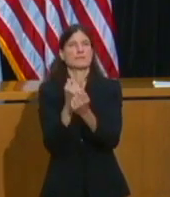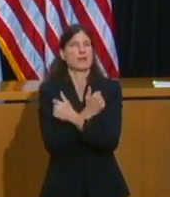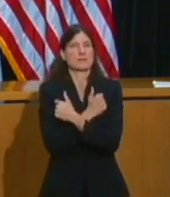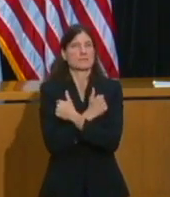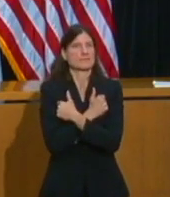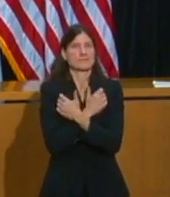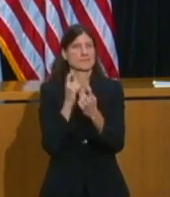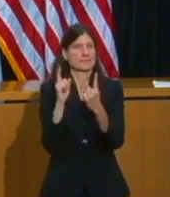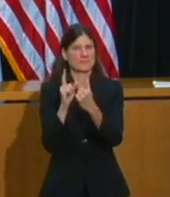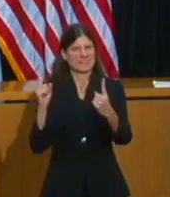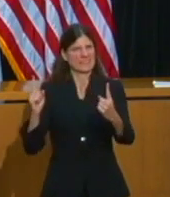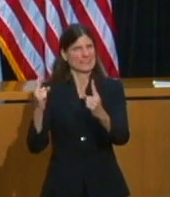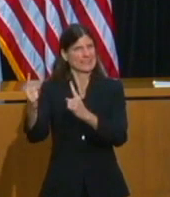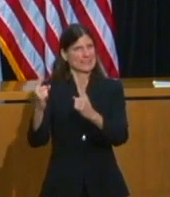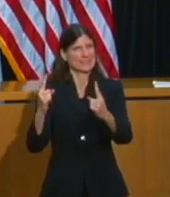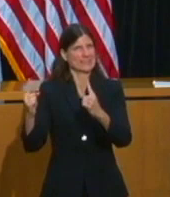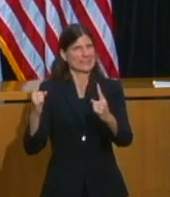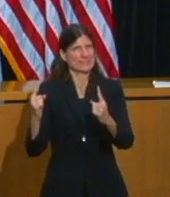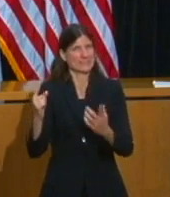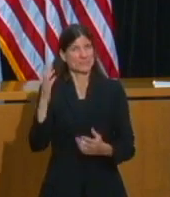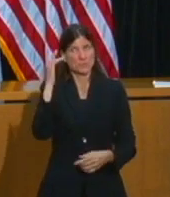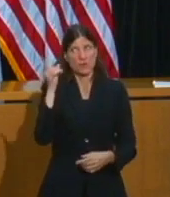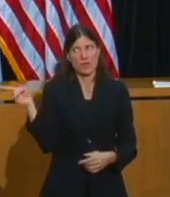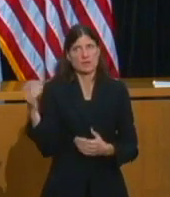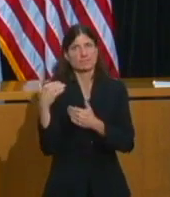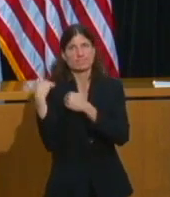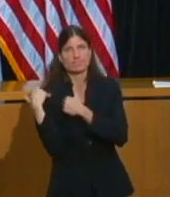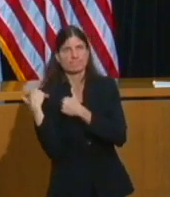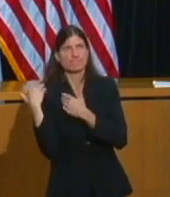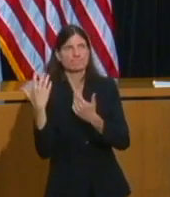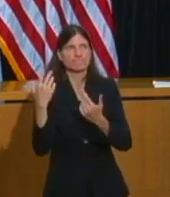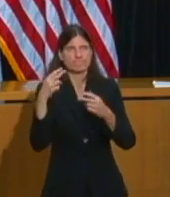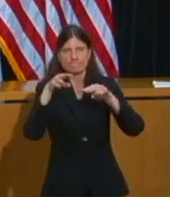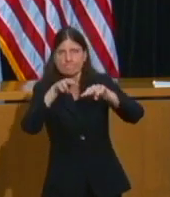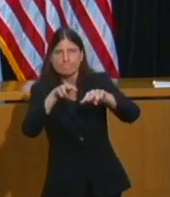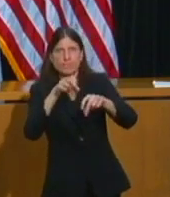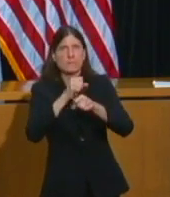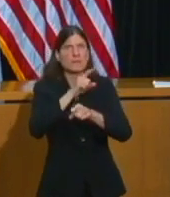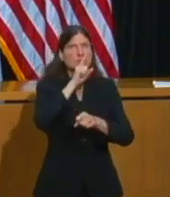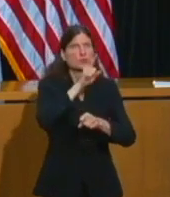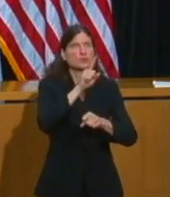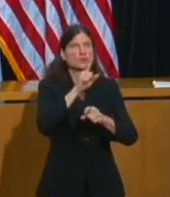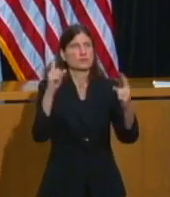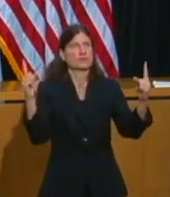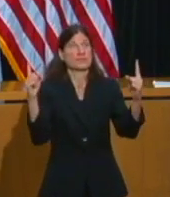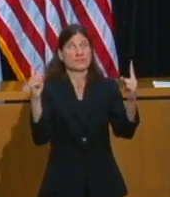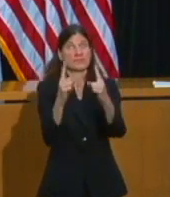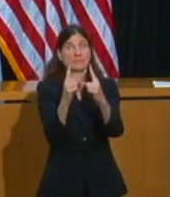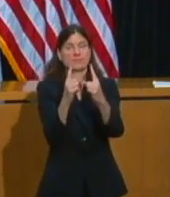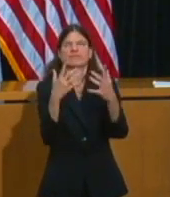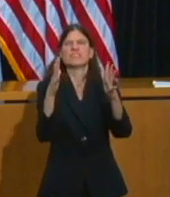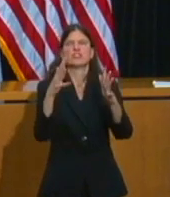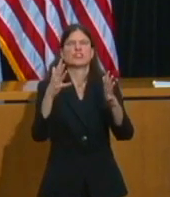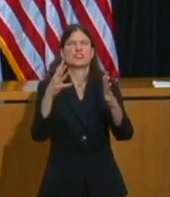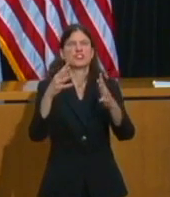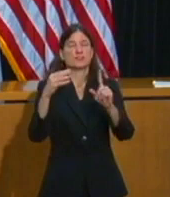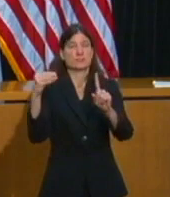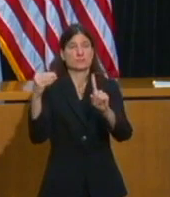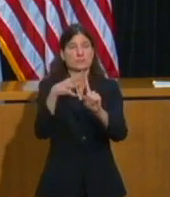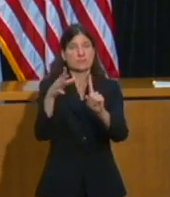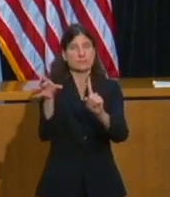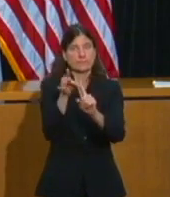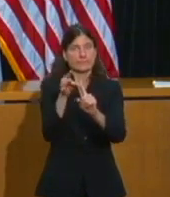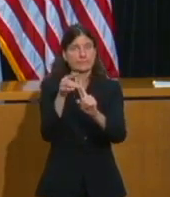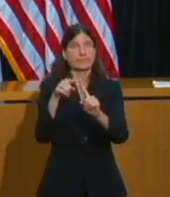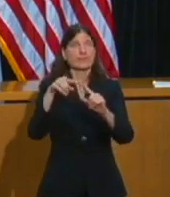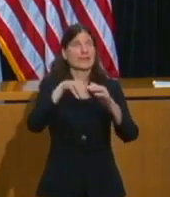members during that visit. And staff and residents will wear surgical face masks, and visitors must wear a face covering or mask for the